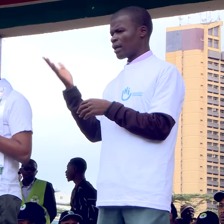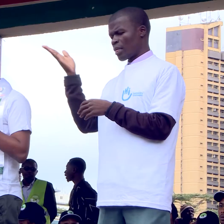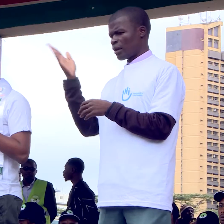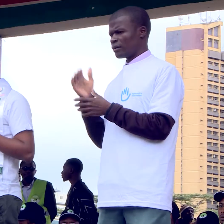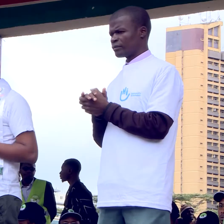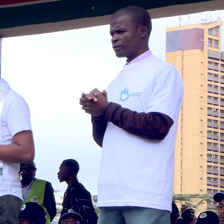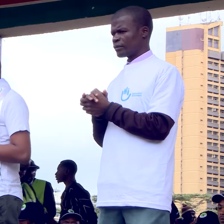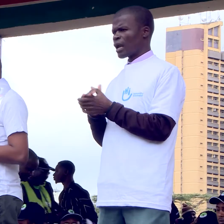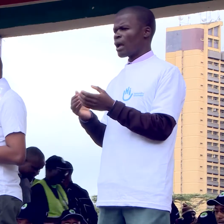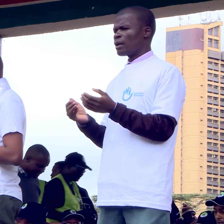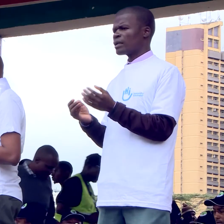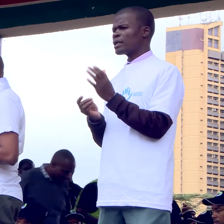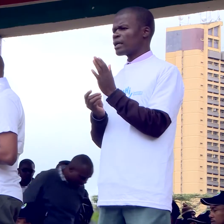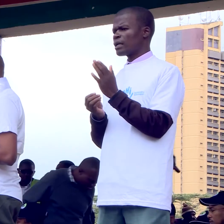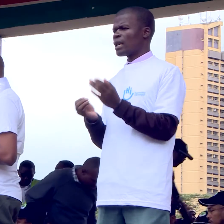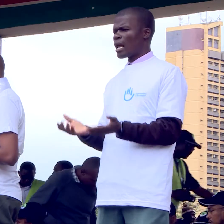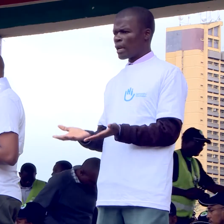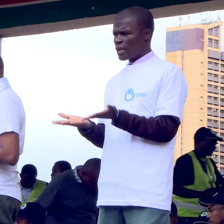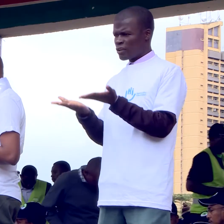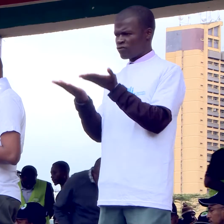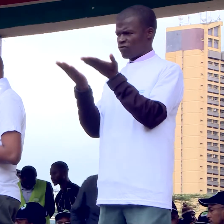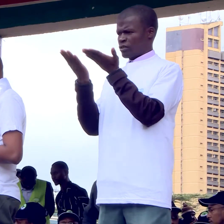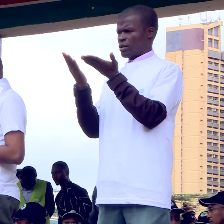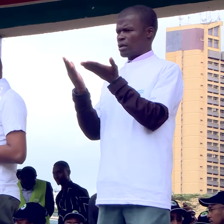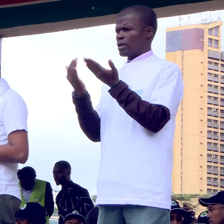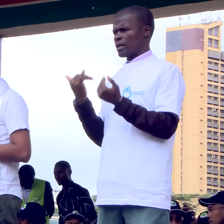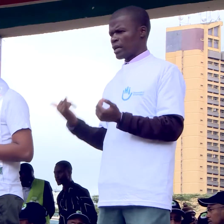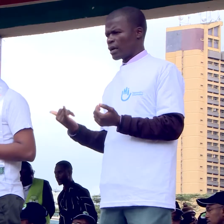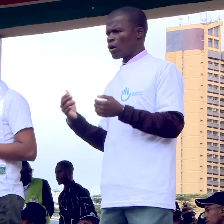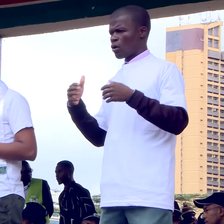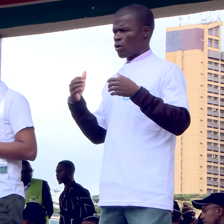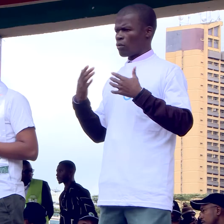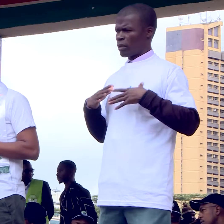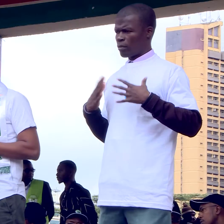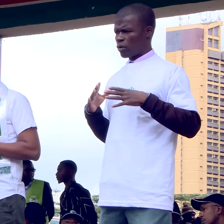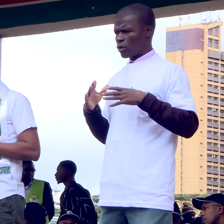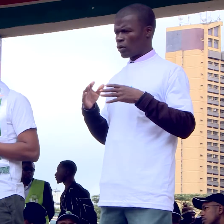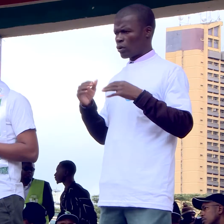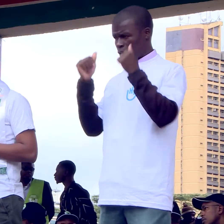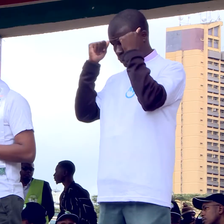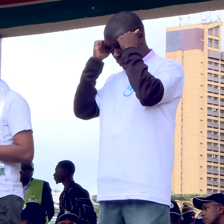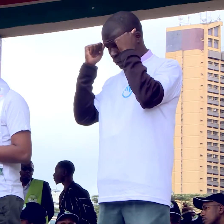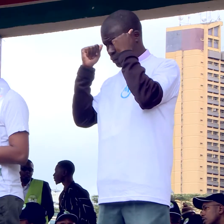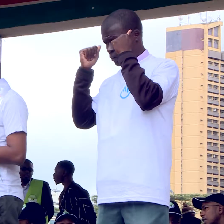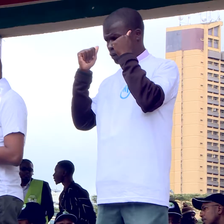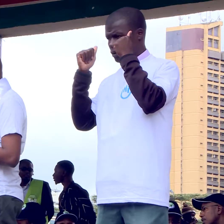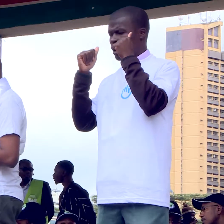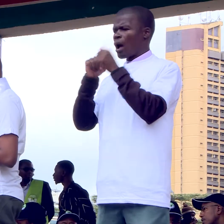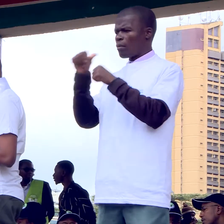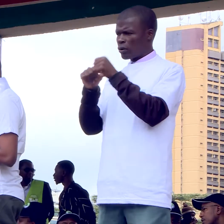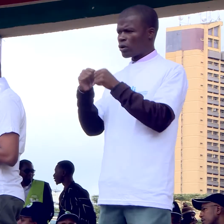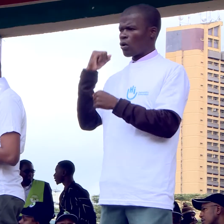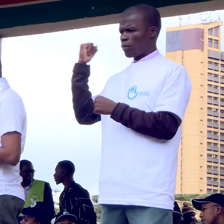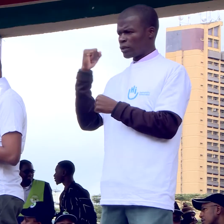they're able to uplift the grassroots so that they are very well educated on matters political parties, on